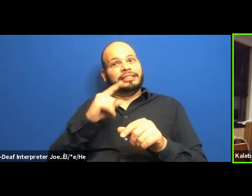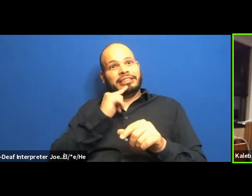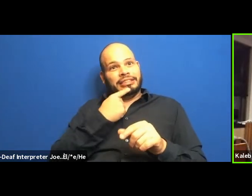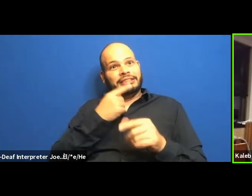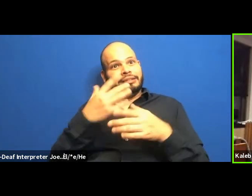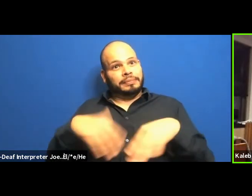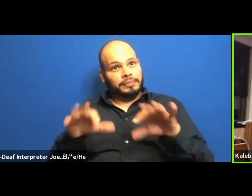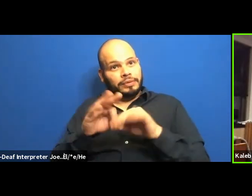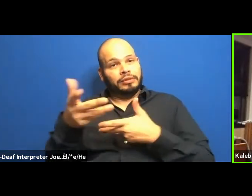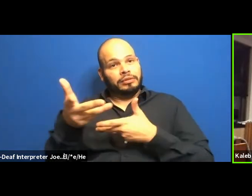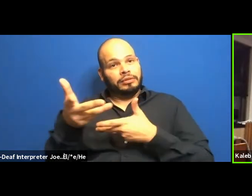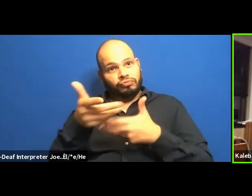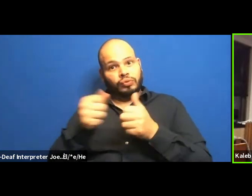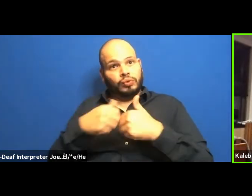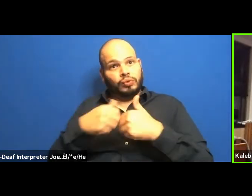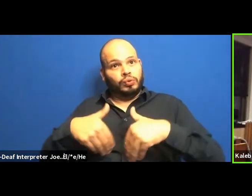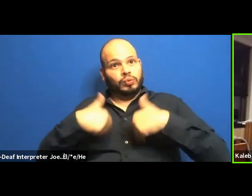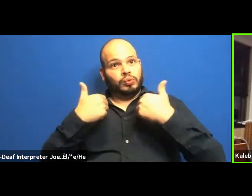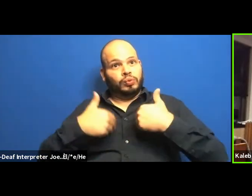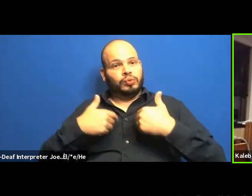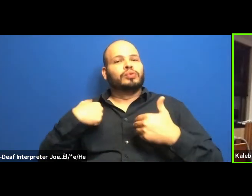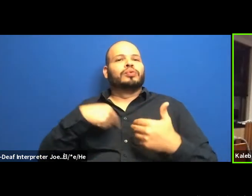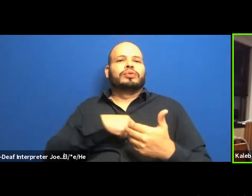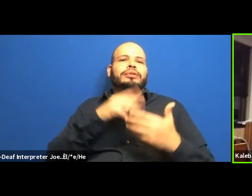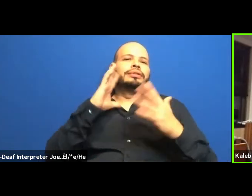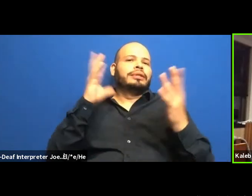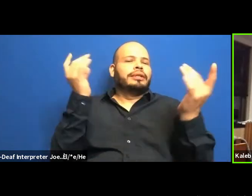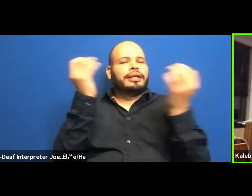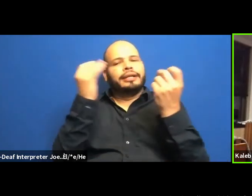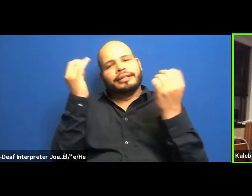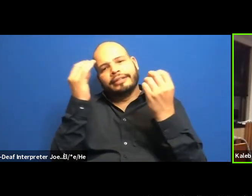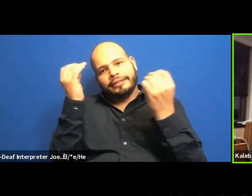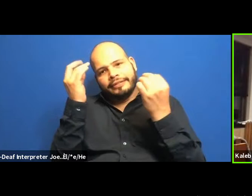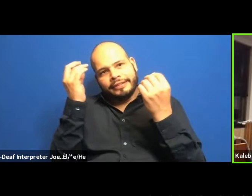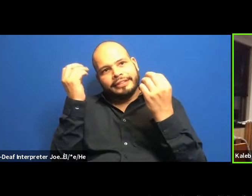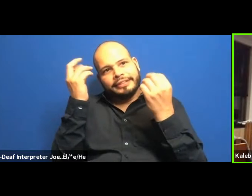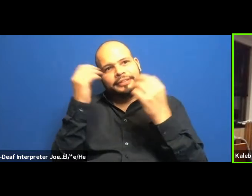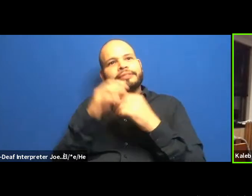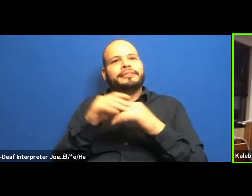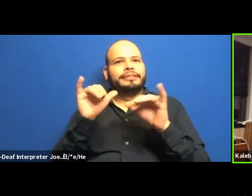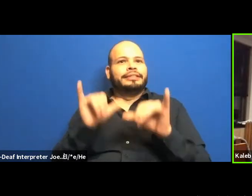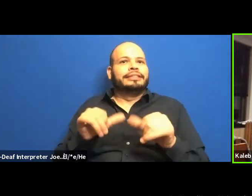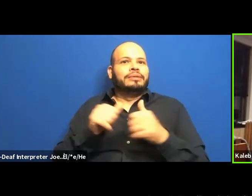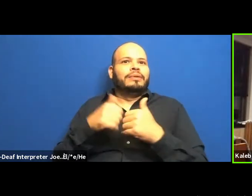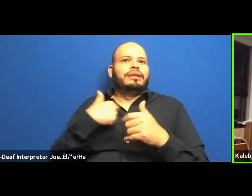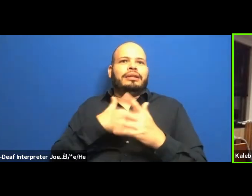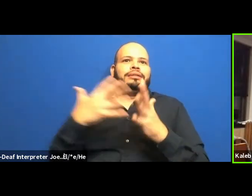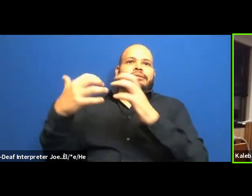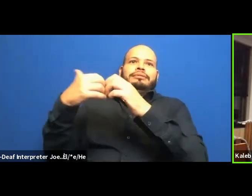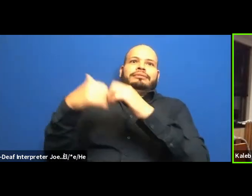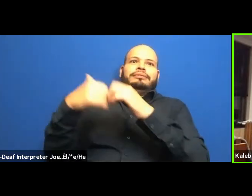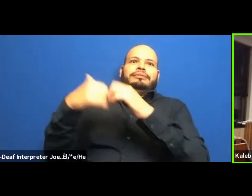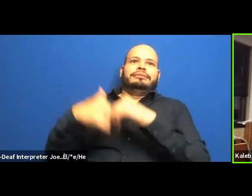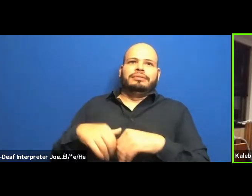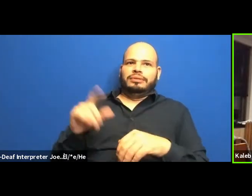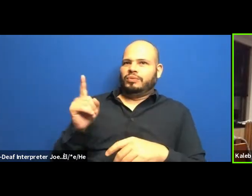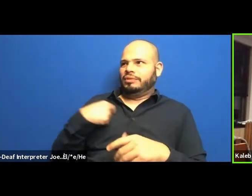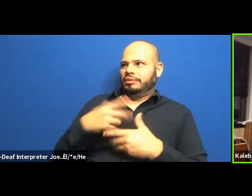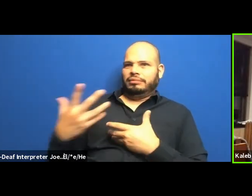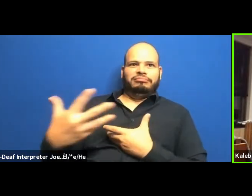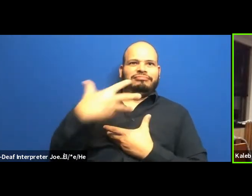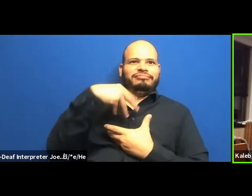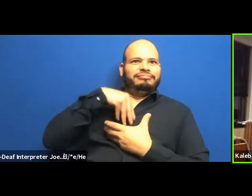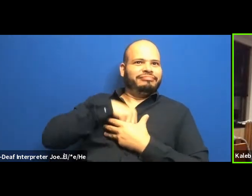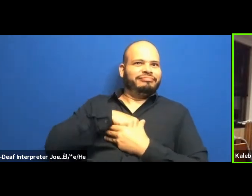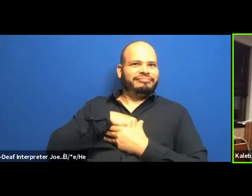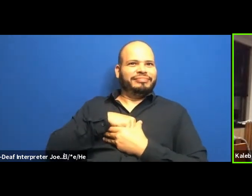right? Where does patriarchy, where does militarism, where does anti-Blackness, where does homophobia, where does xenophobia live